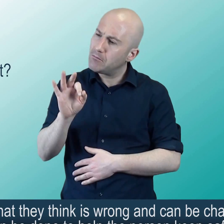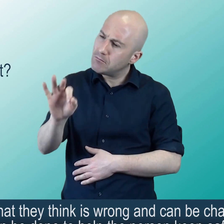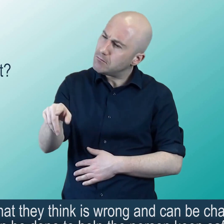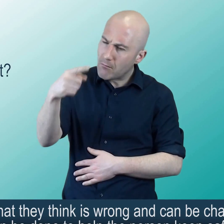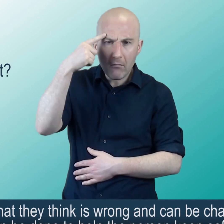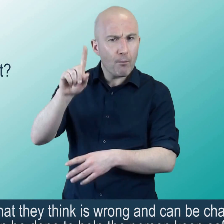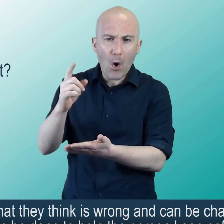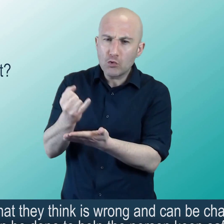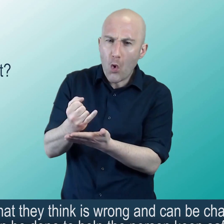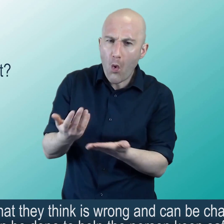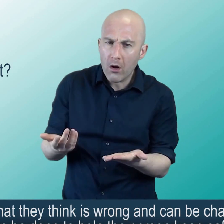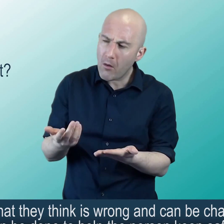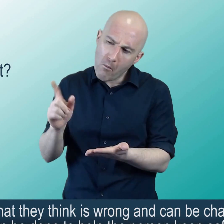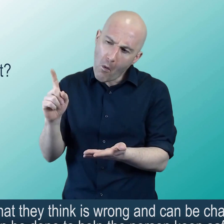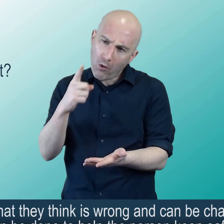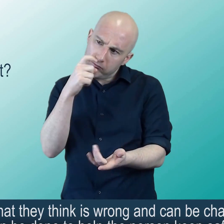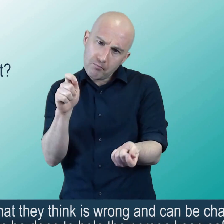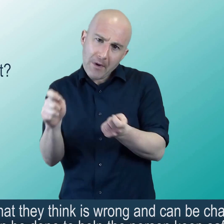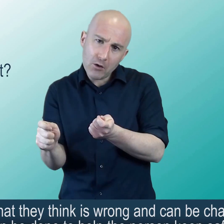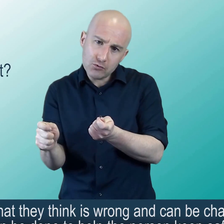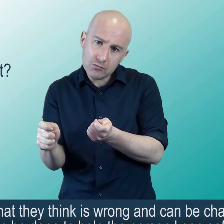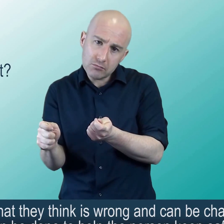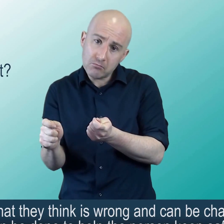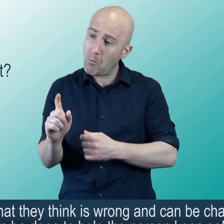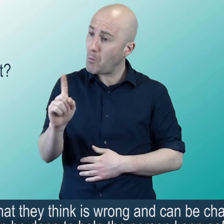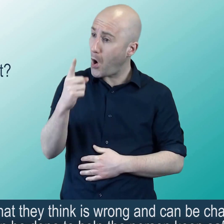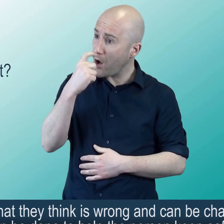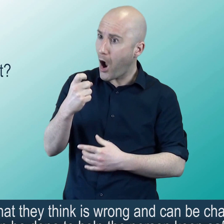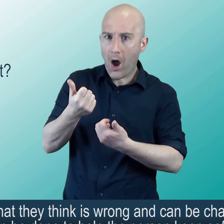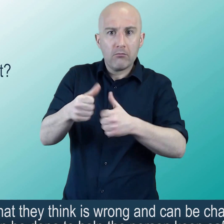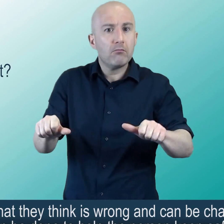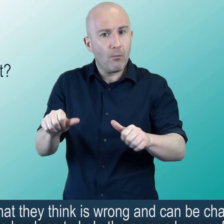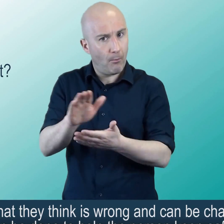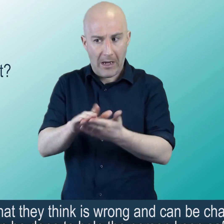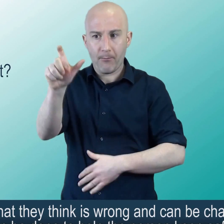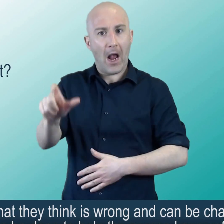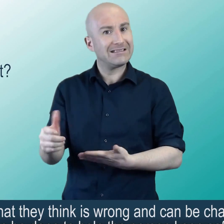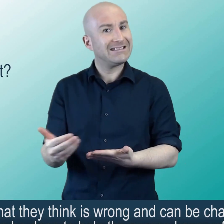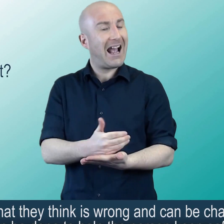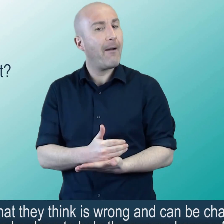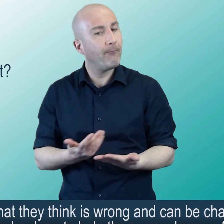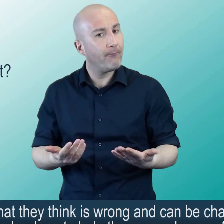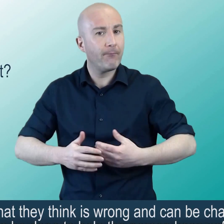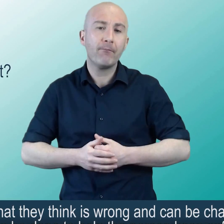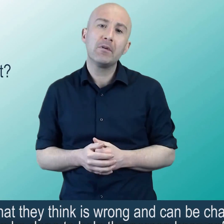This is to ask what they think is wrong and can be changed, and what can be done to help the person keep safe.